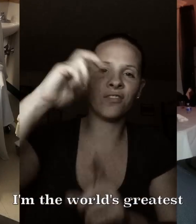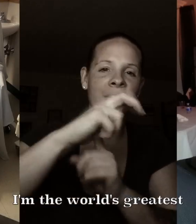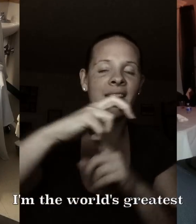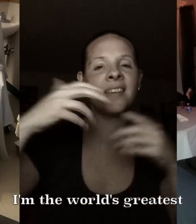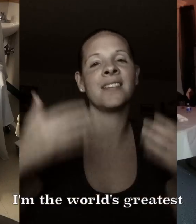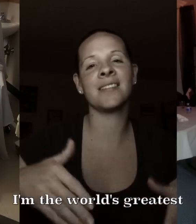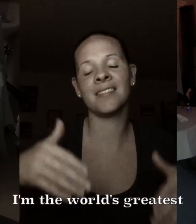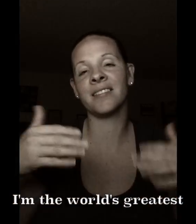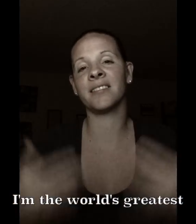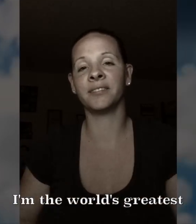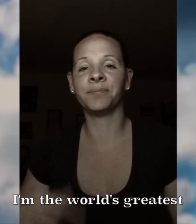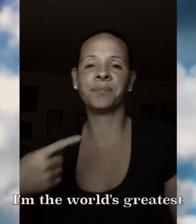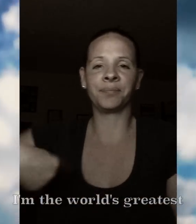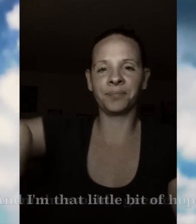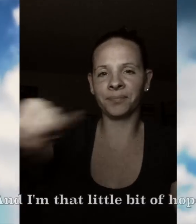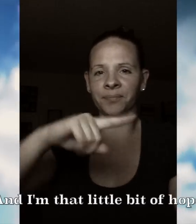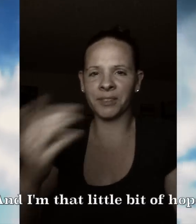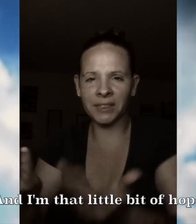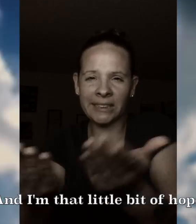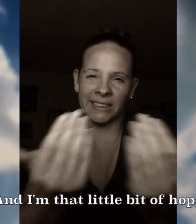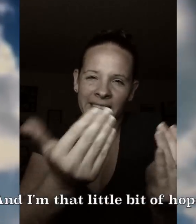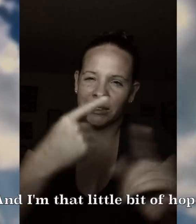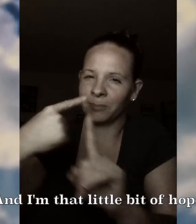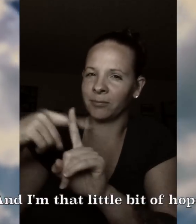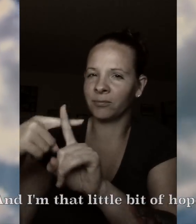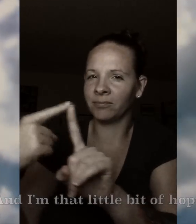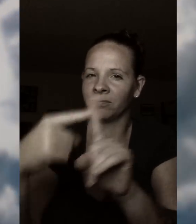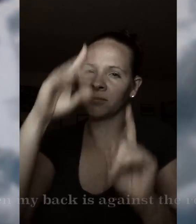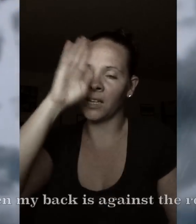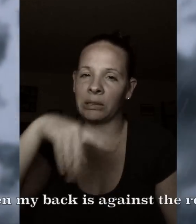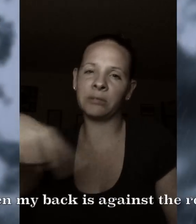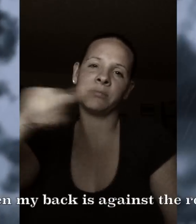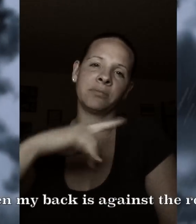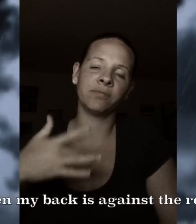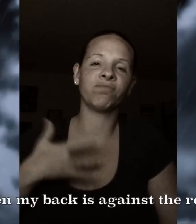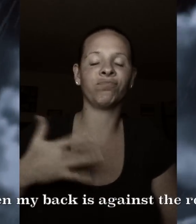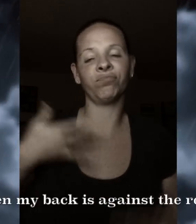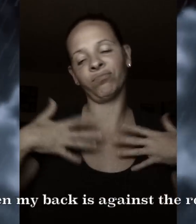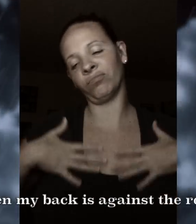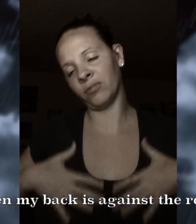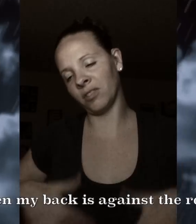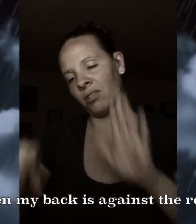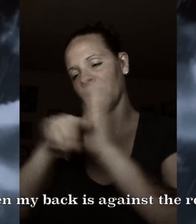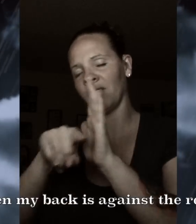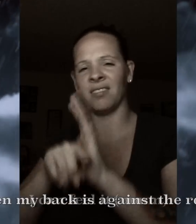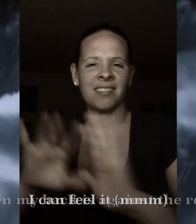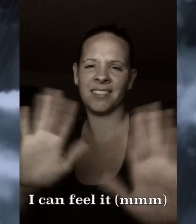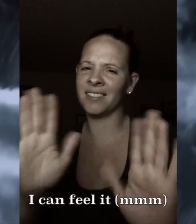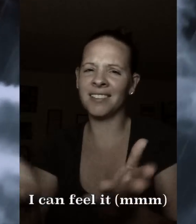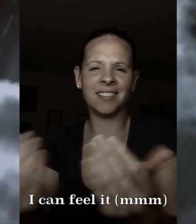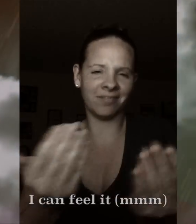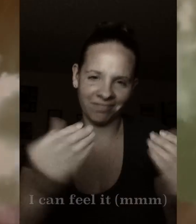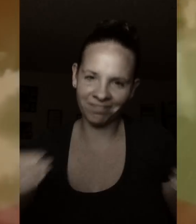world's greatest. And I'm that little bit of hope, when my back's against the ropes, I can